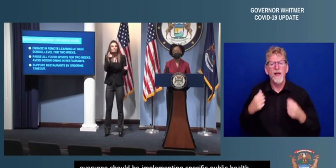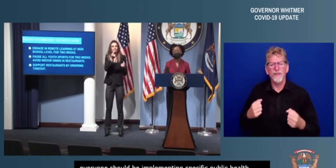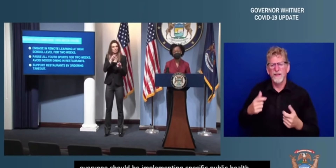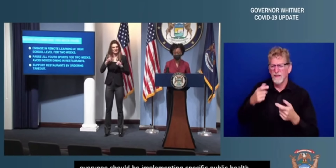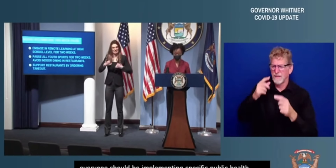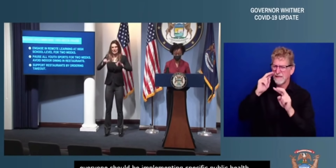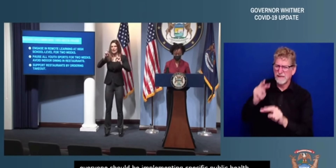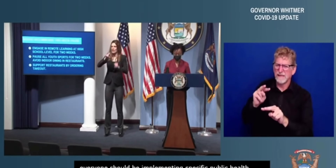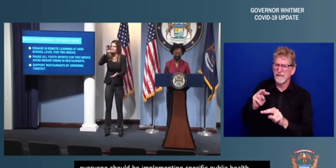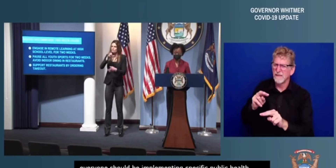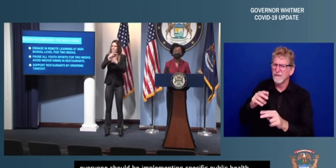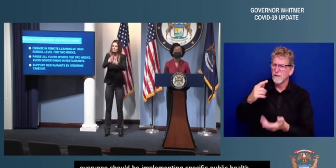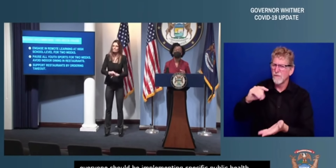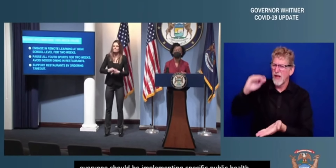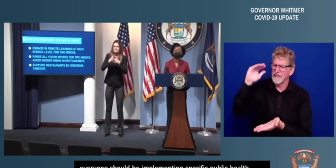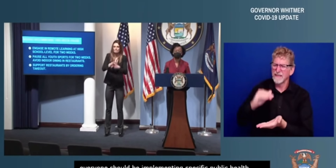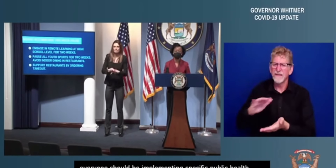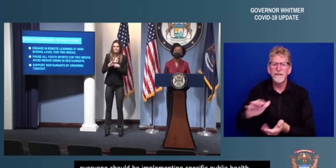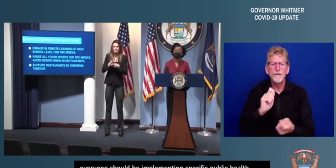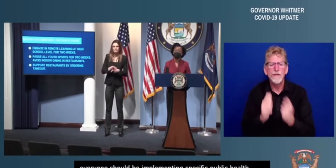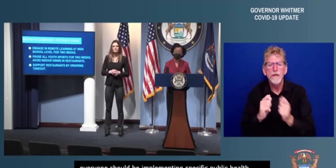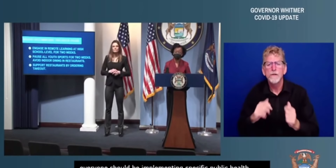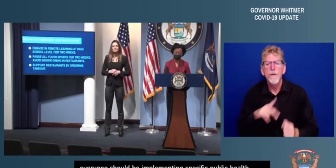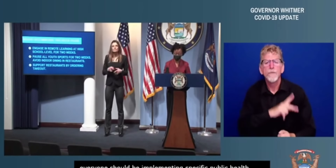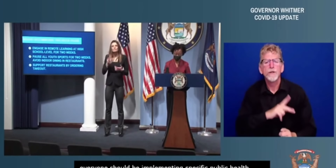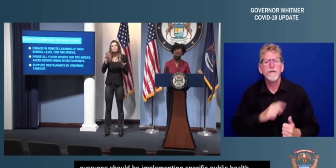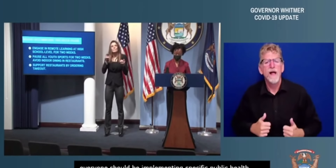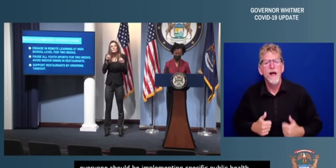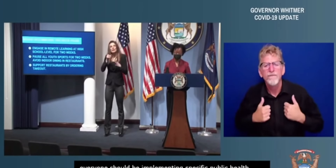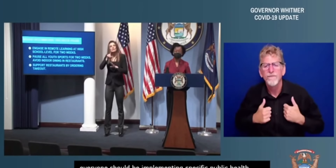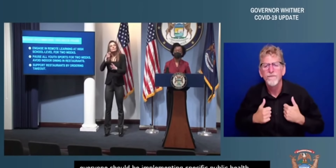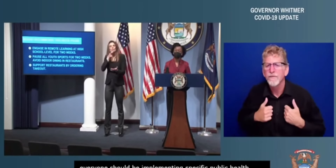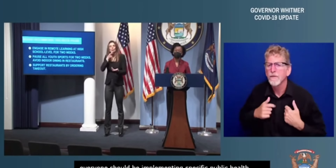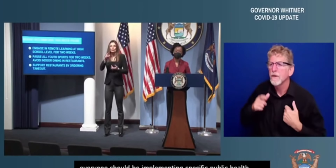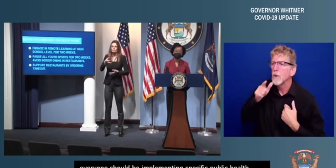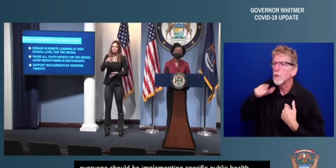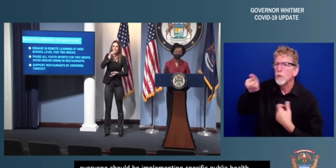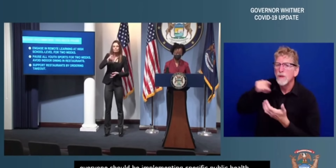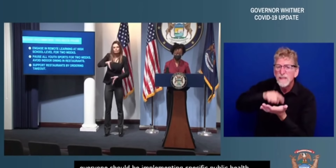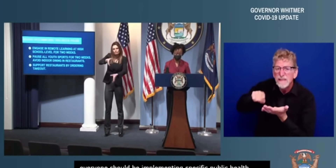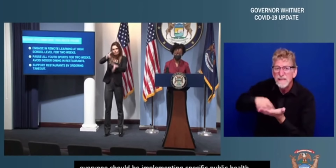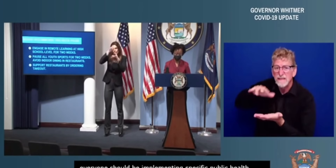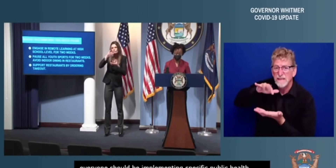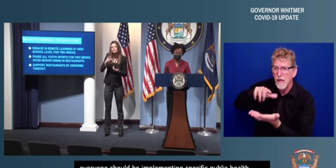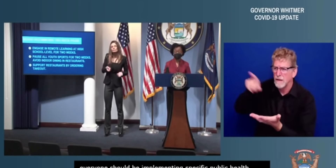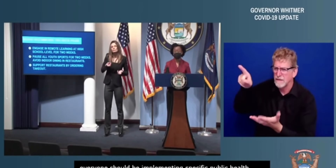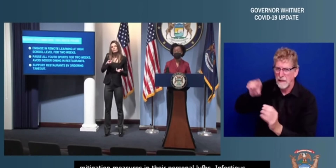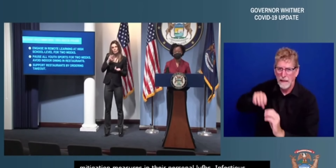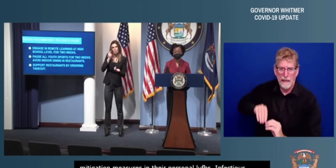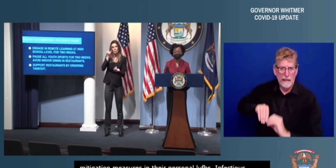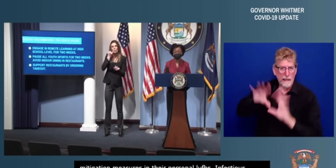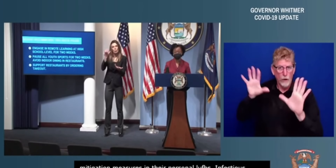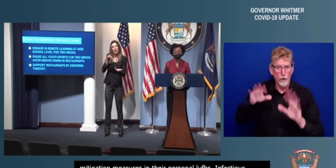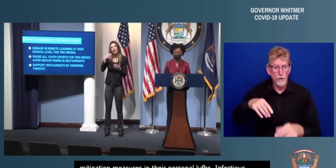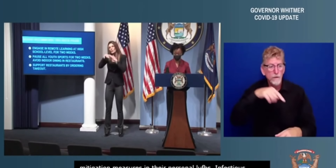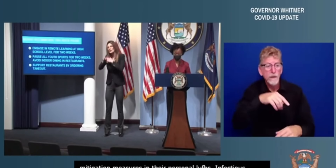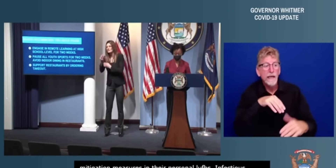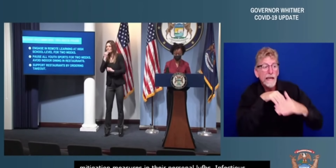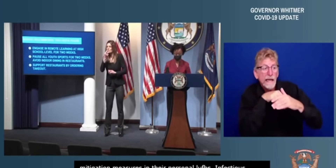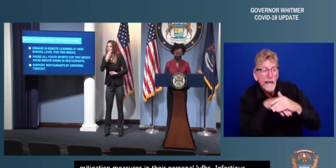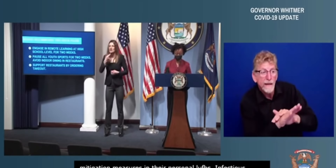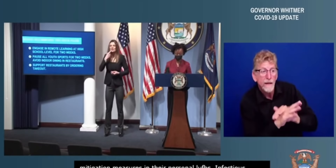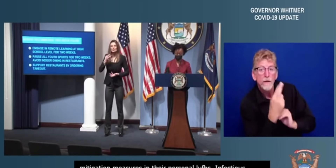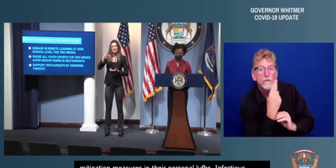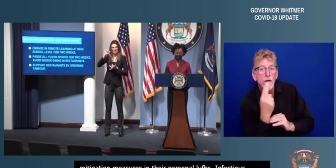Infectious disease and public health experts across the country have been quite clear that indoor dining is one of the riskiest things you can do during